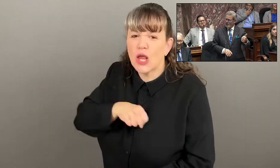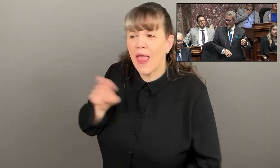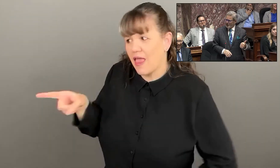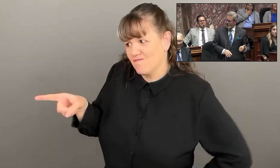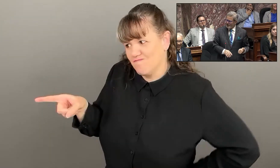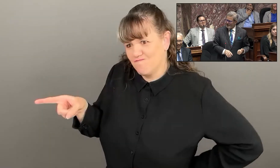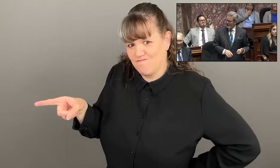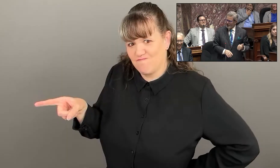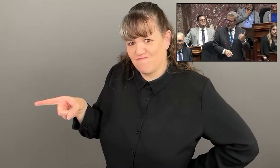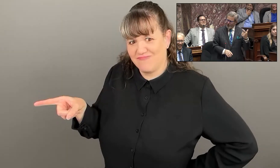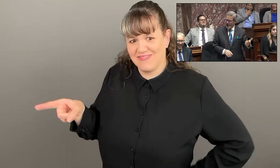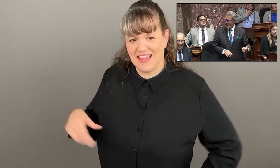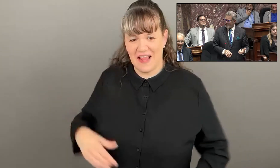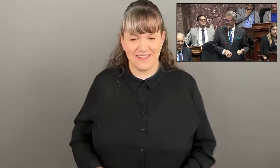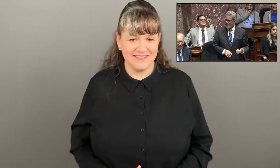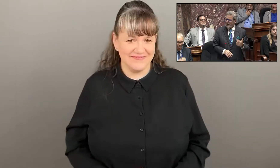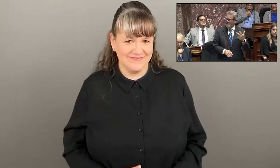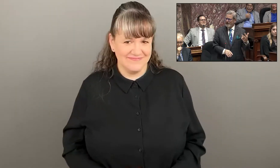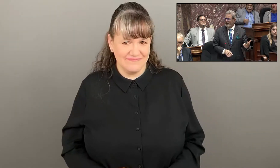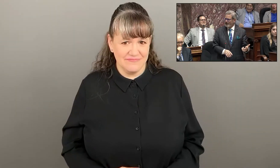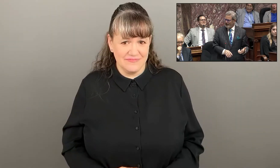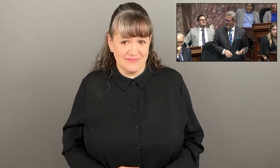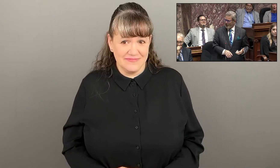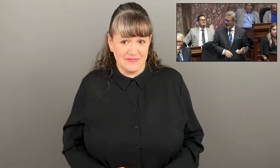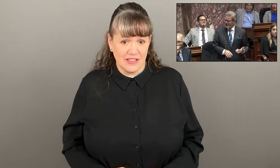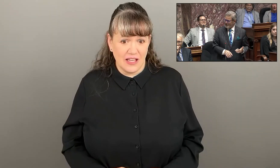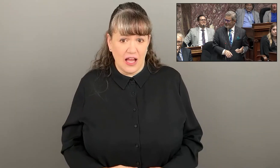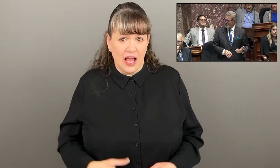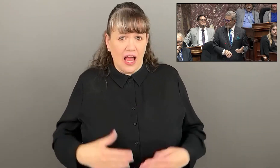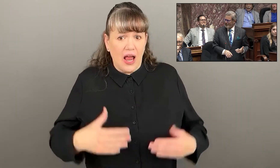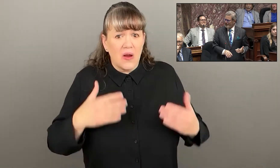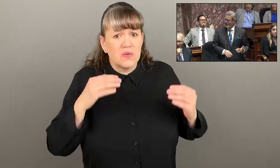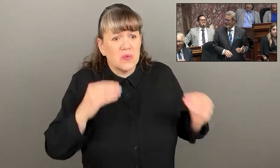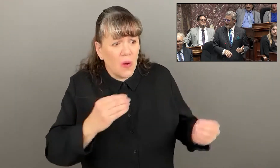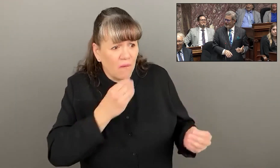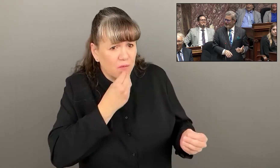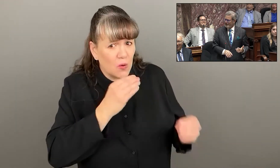with no food, no water. There wasn't even a litter box.